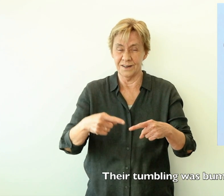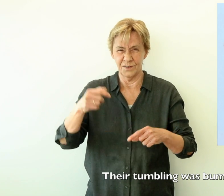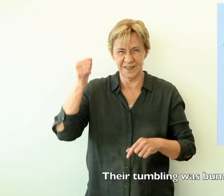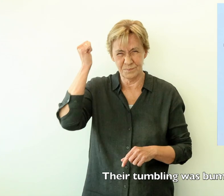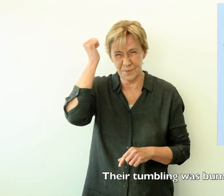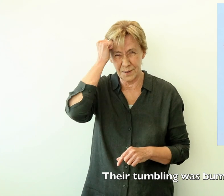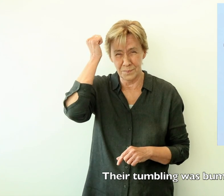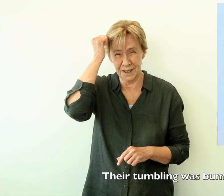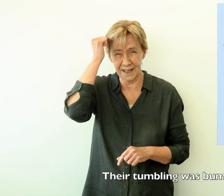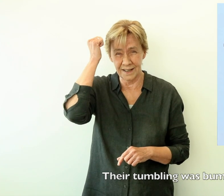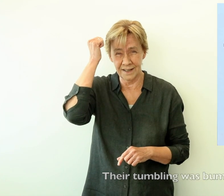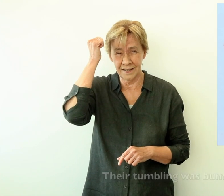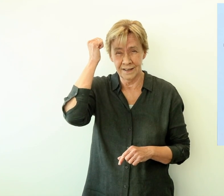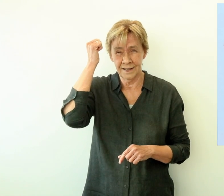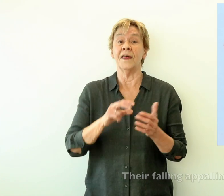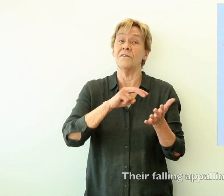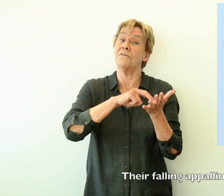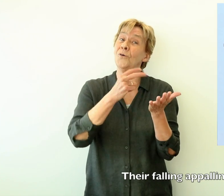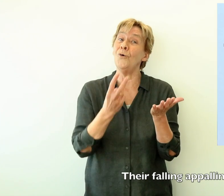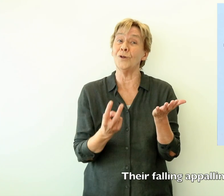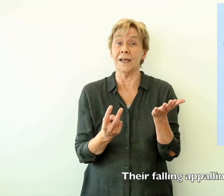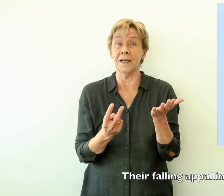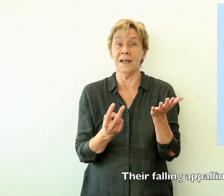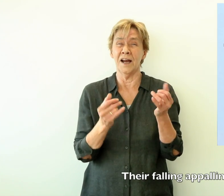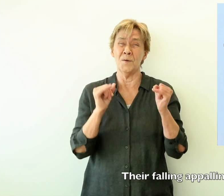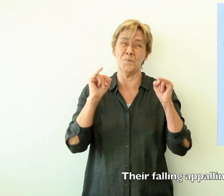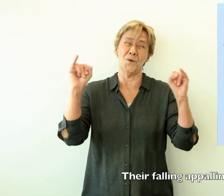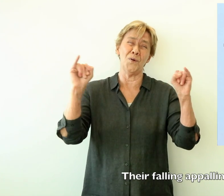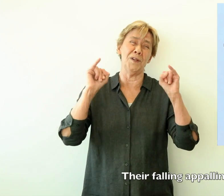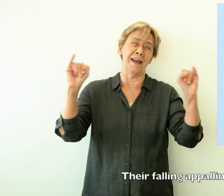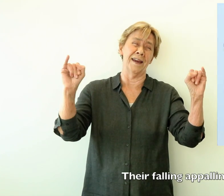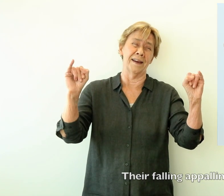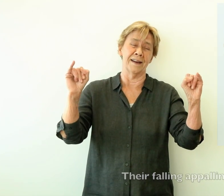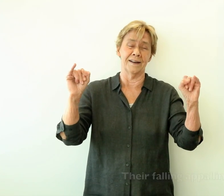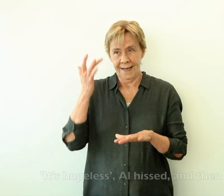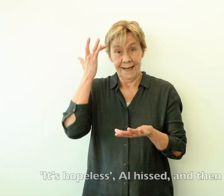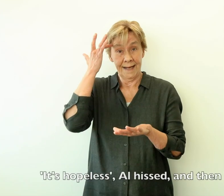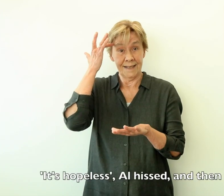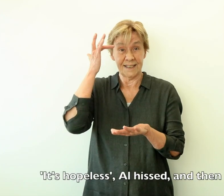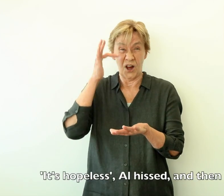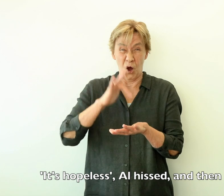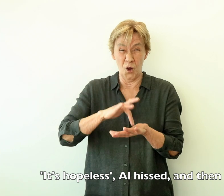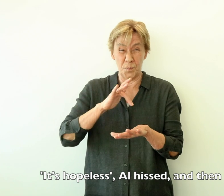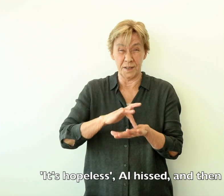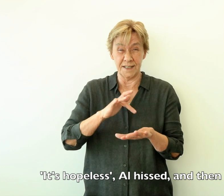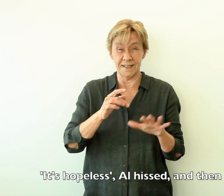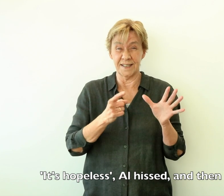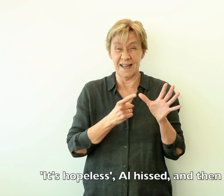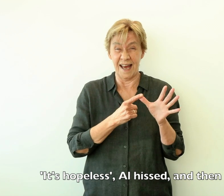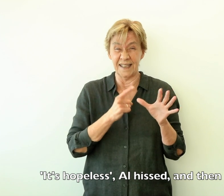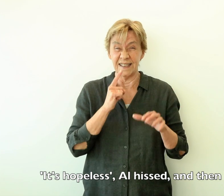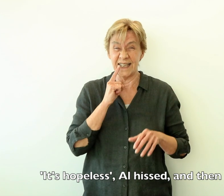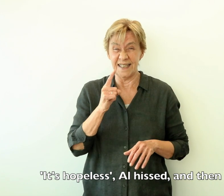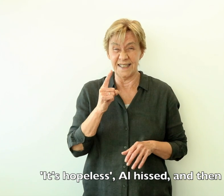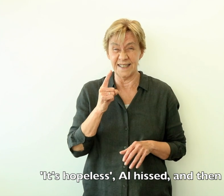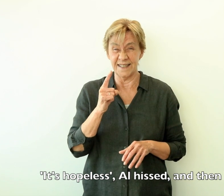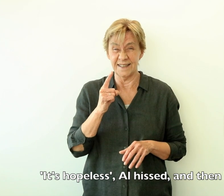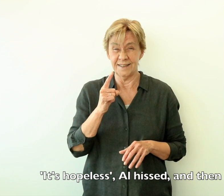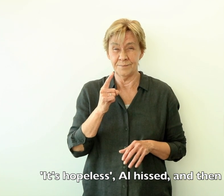was bumbling, their falling appalling. It's hopeless, Al hissed,